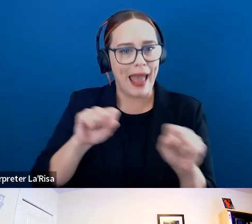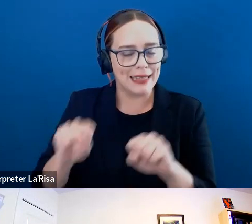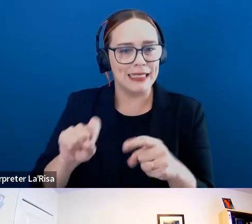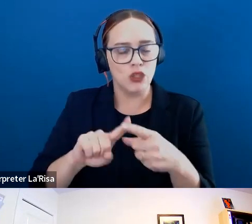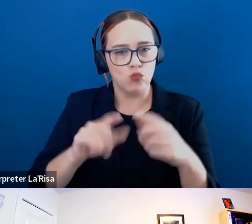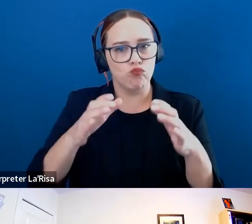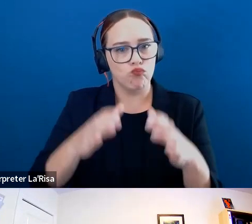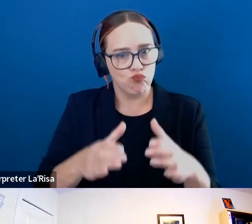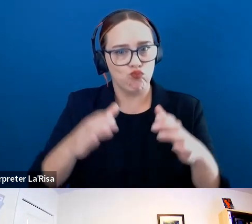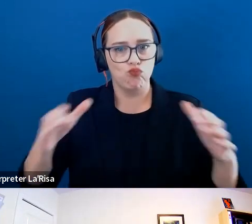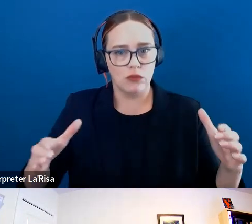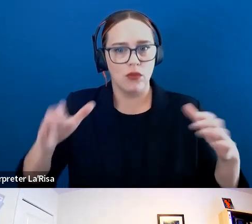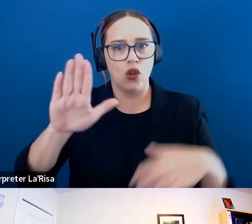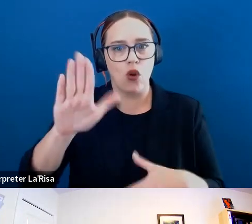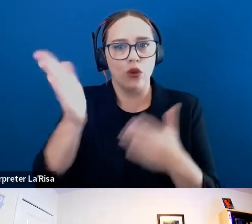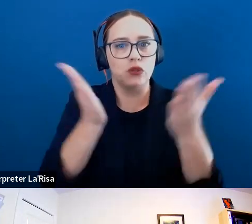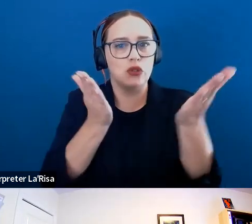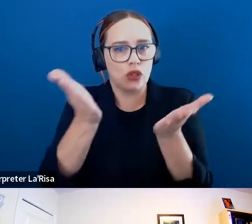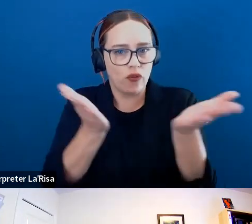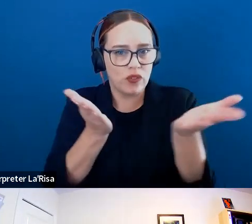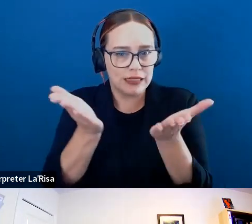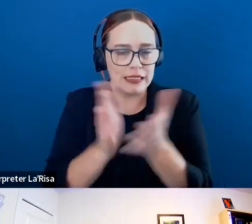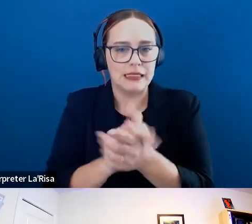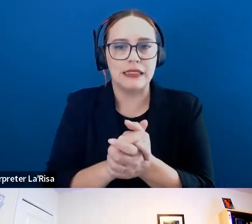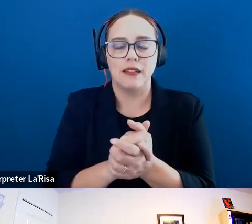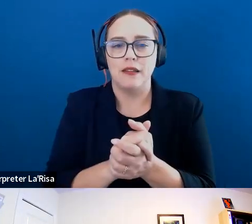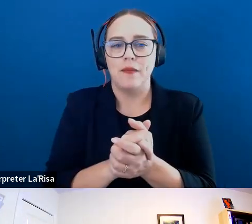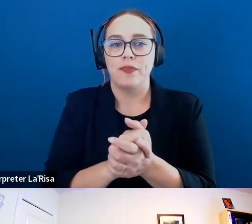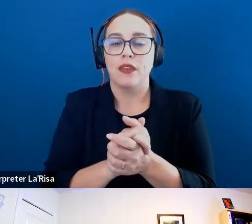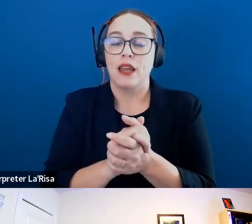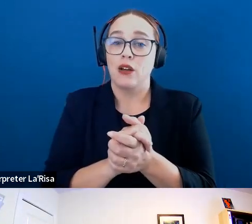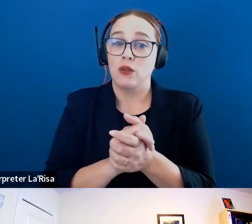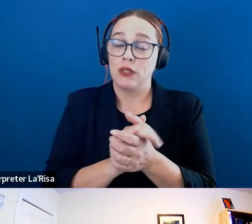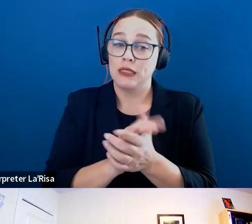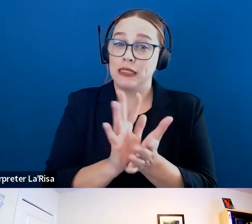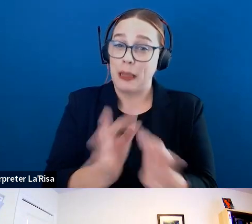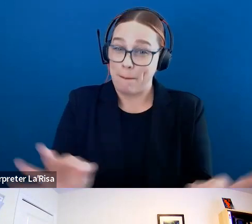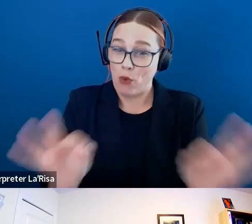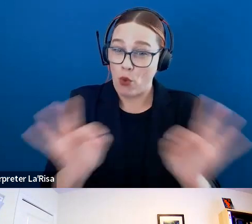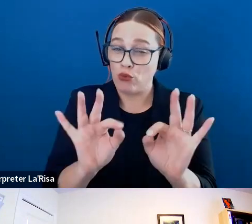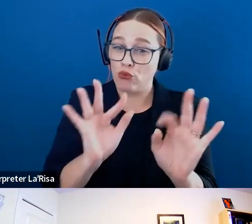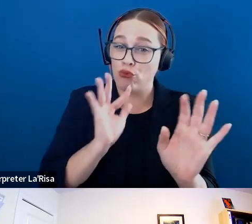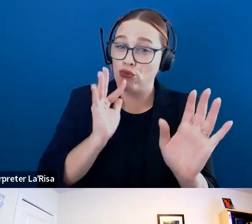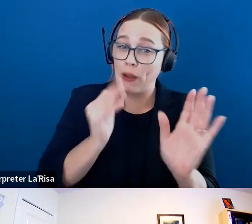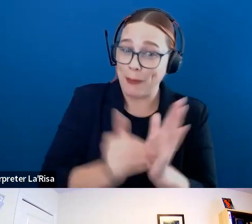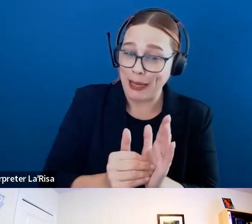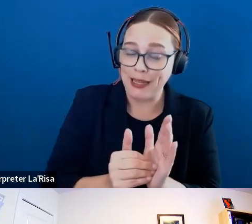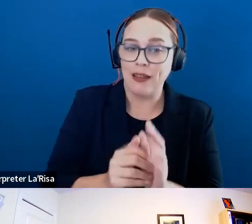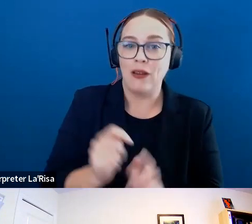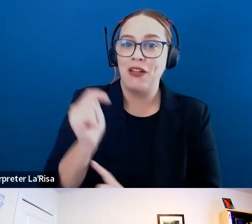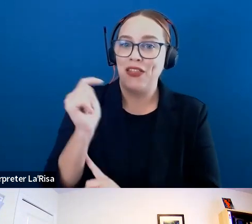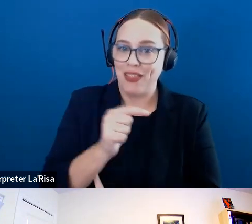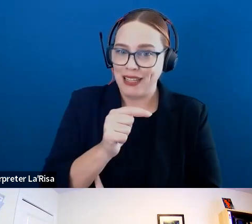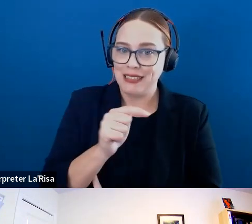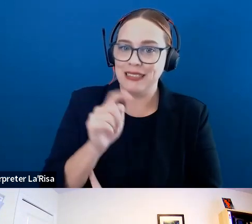I think it's important to reiterate that this is your tool. You want to complete it as thoroughly as possible,